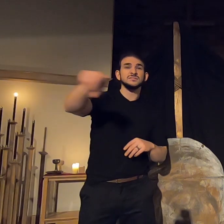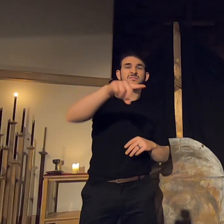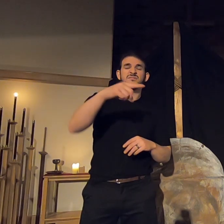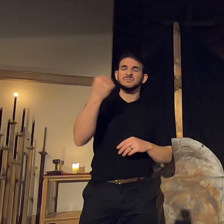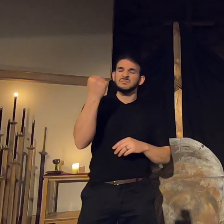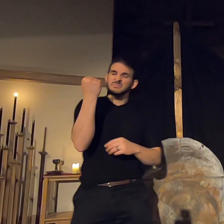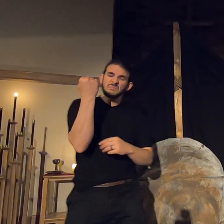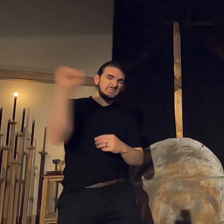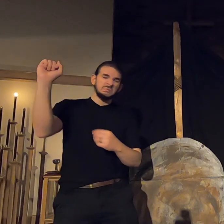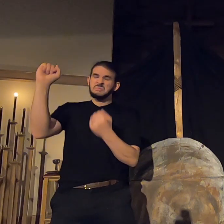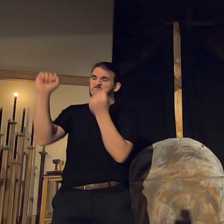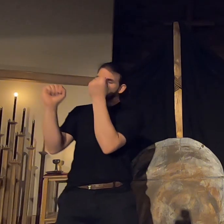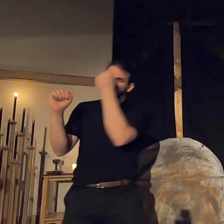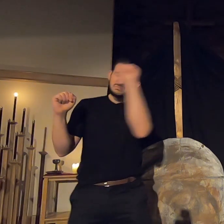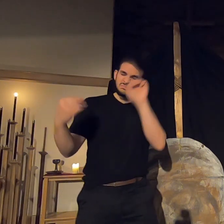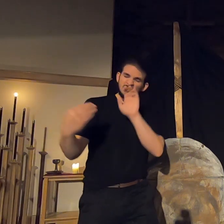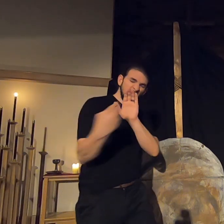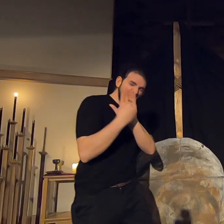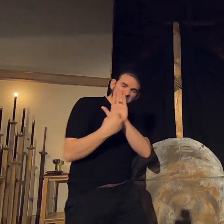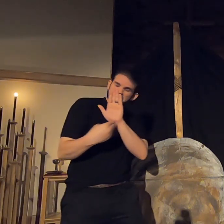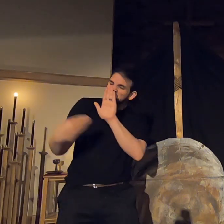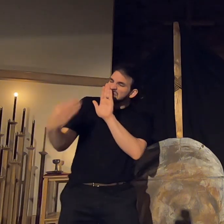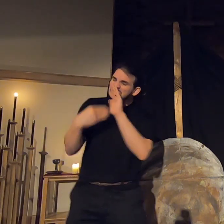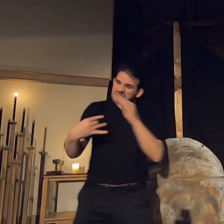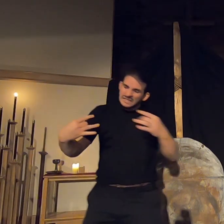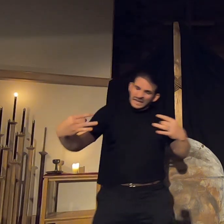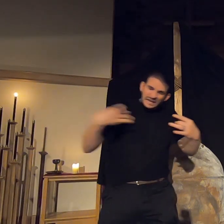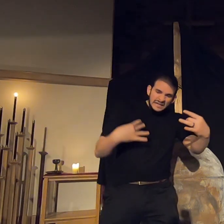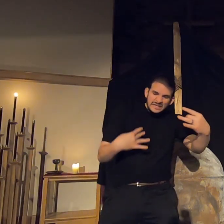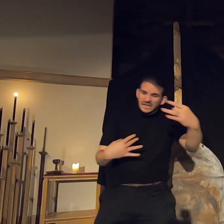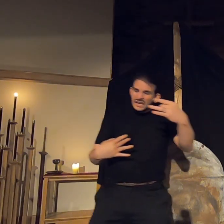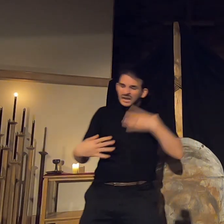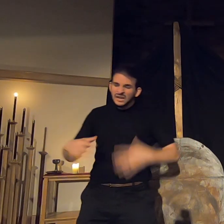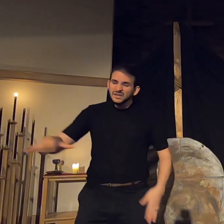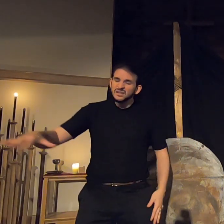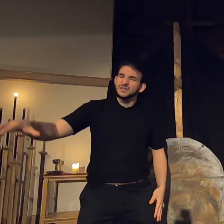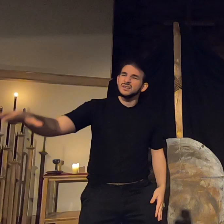And I am hated and rejected by people everywhere.